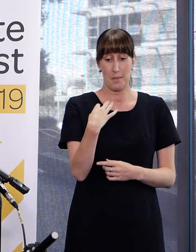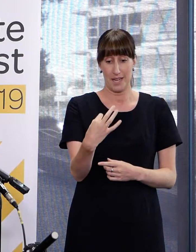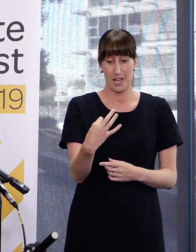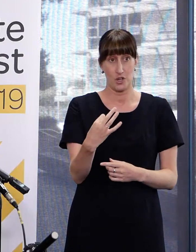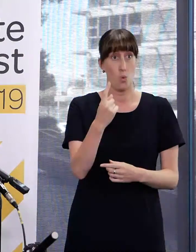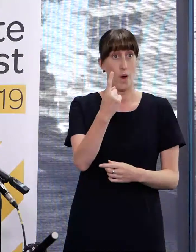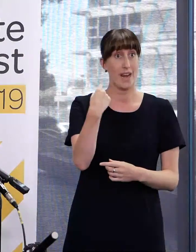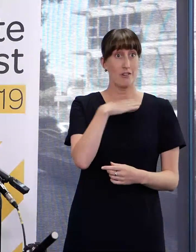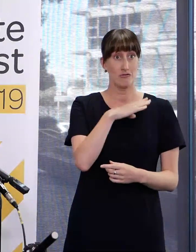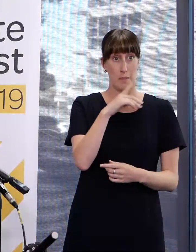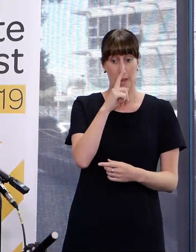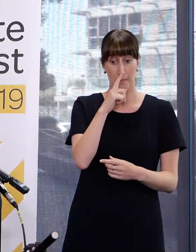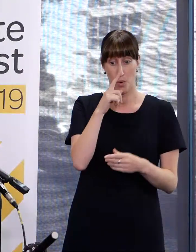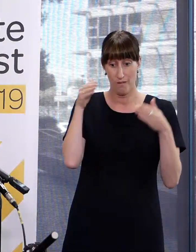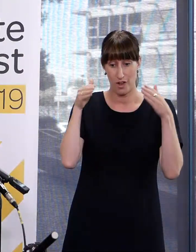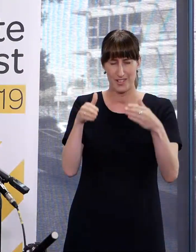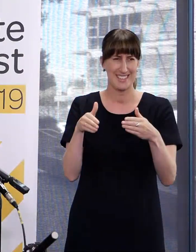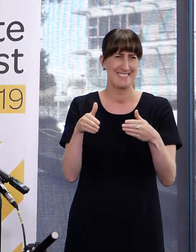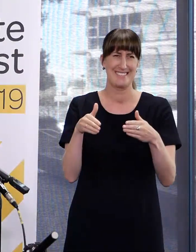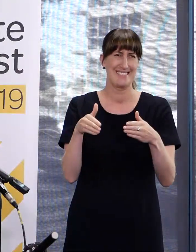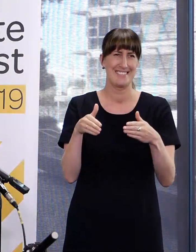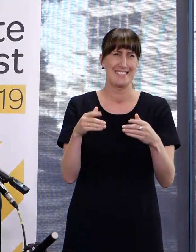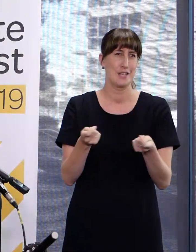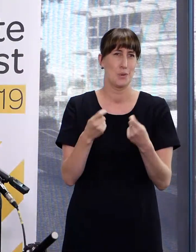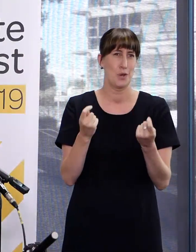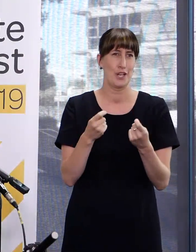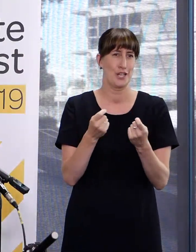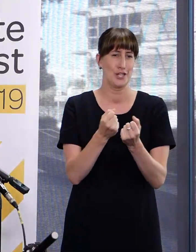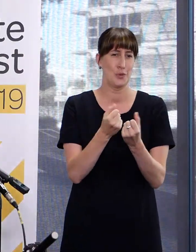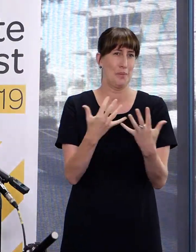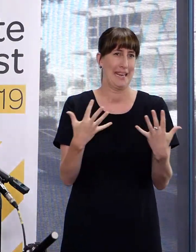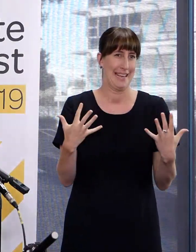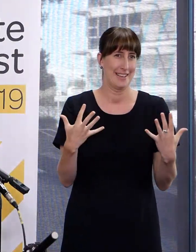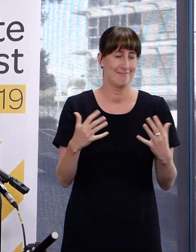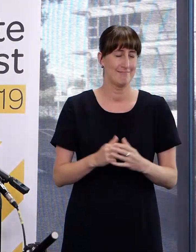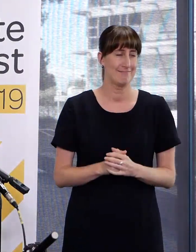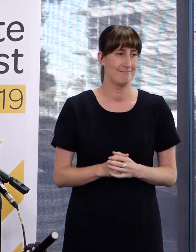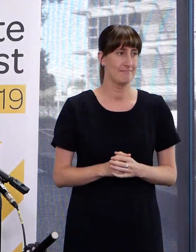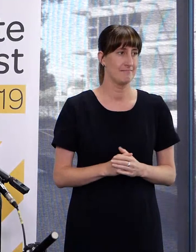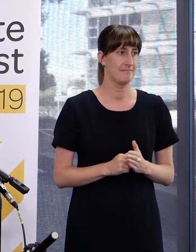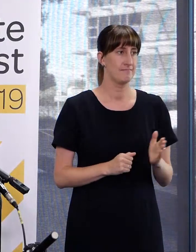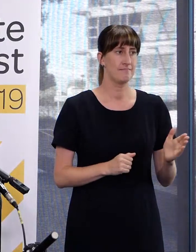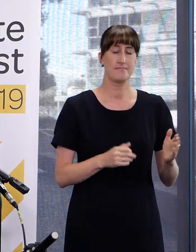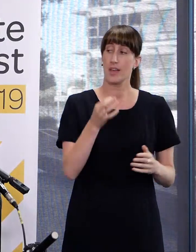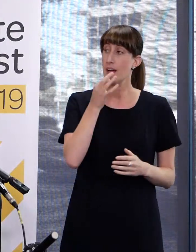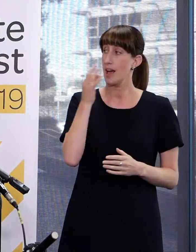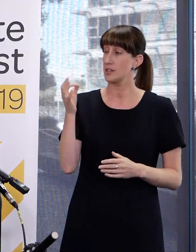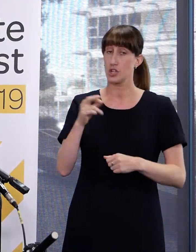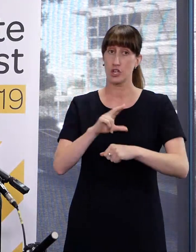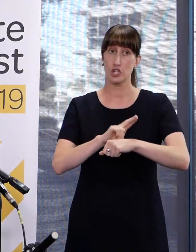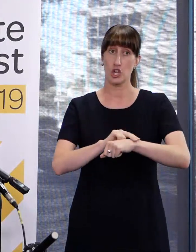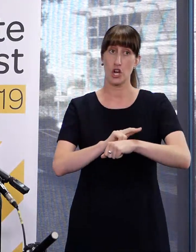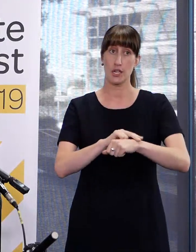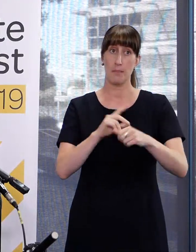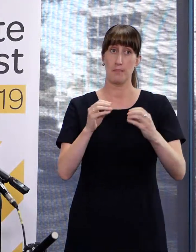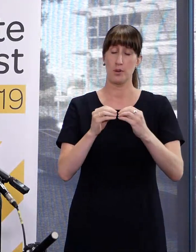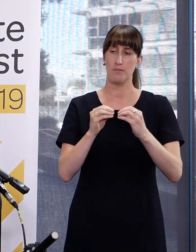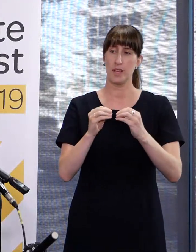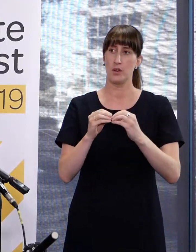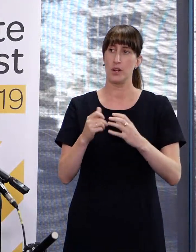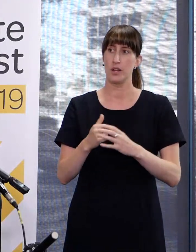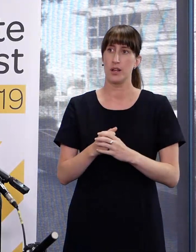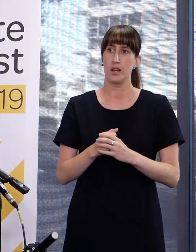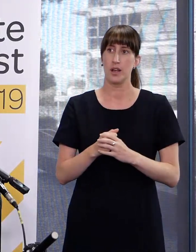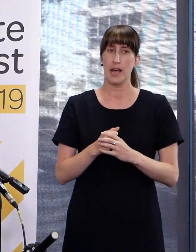in the kitchen. You actually don't have an efficient process. And sorry, Dr. Bloomfield, when did you last get reassurances from Pfizer that they would be